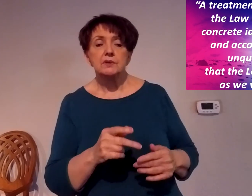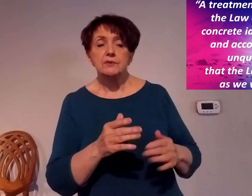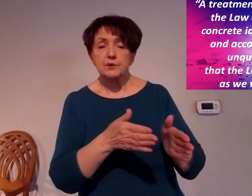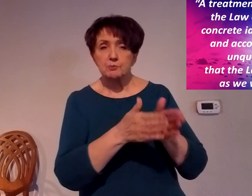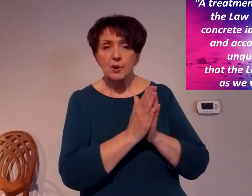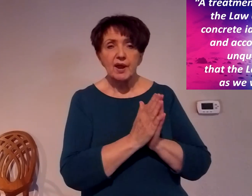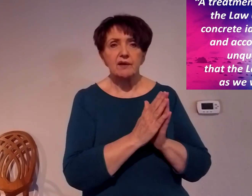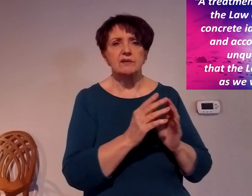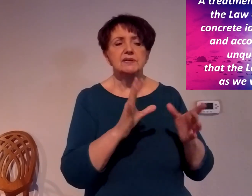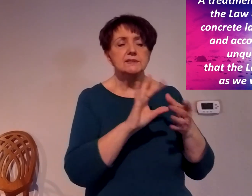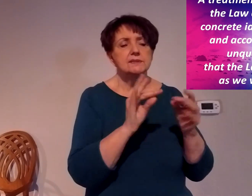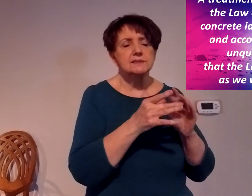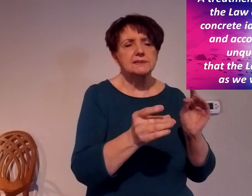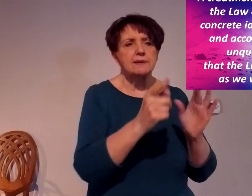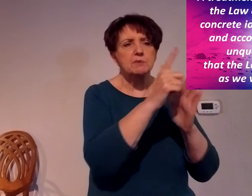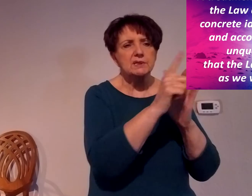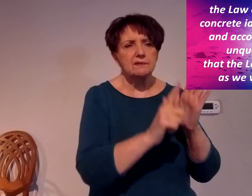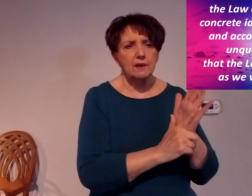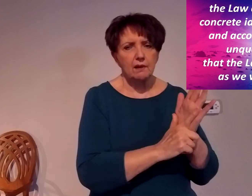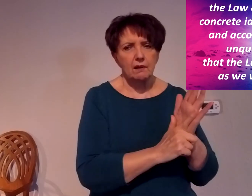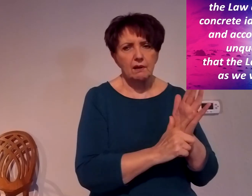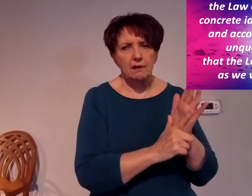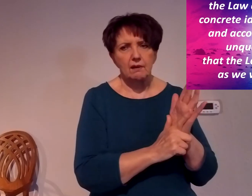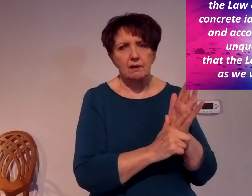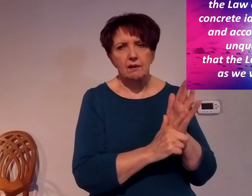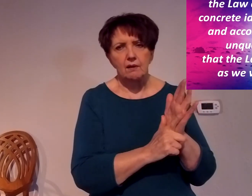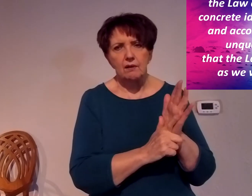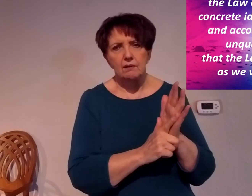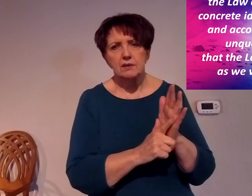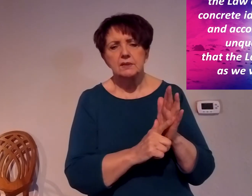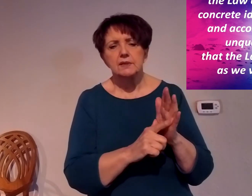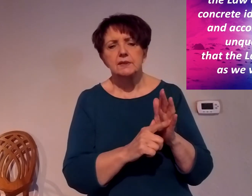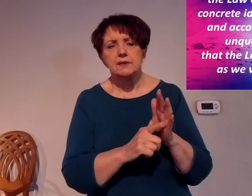the concrete idea,